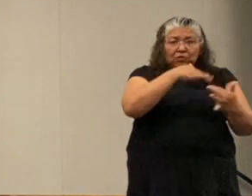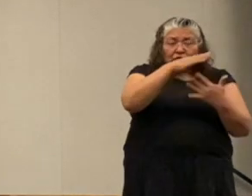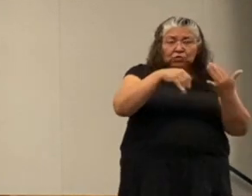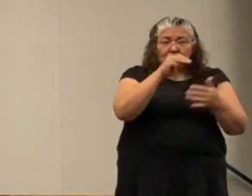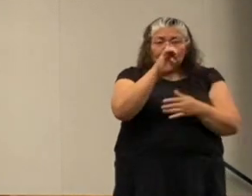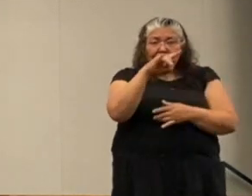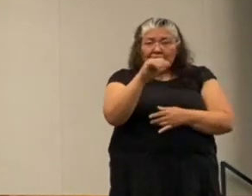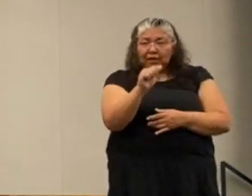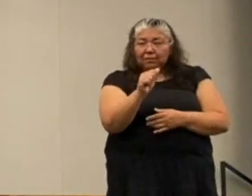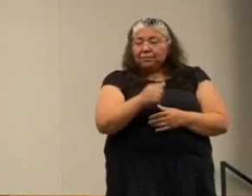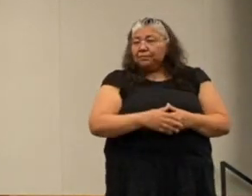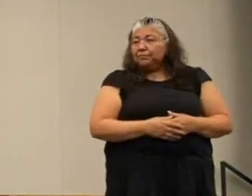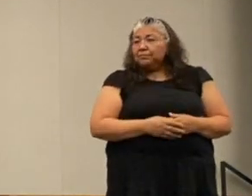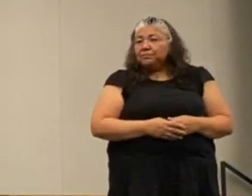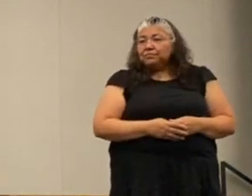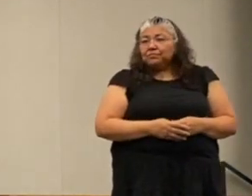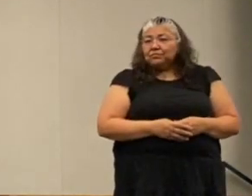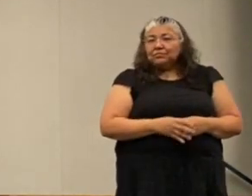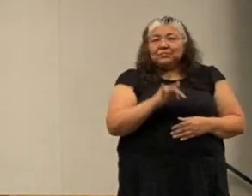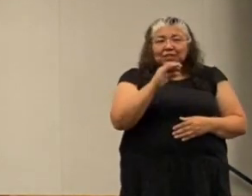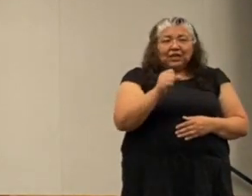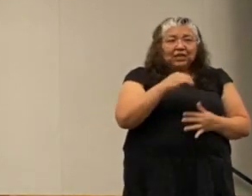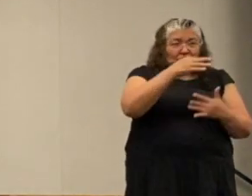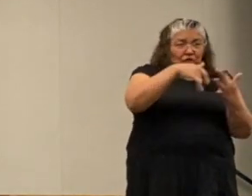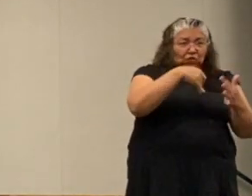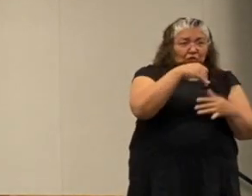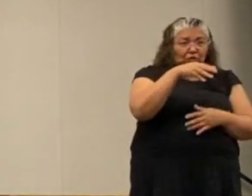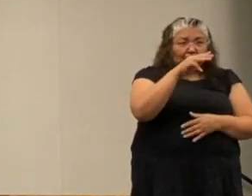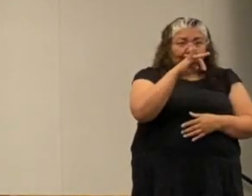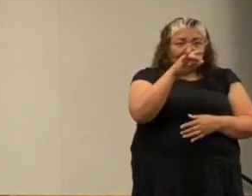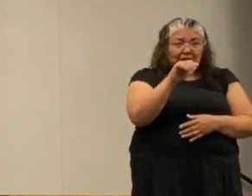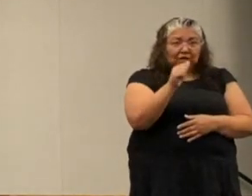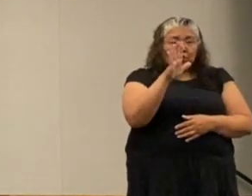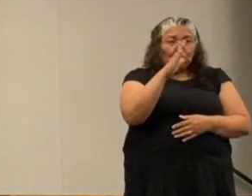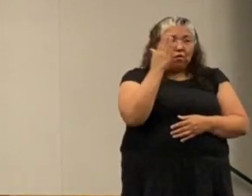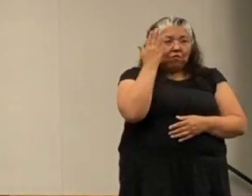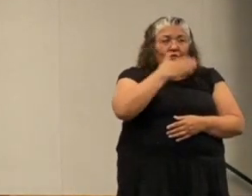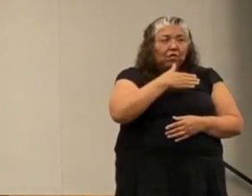media? Is social media your false God?